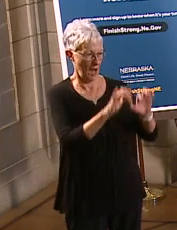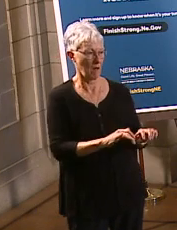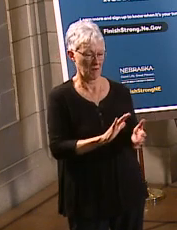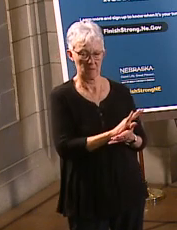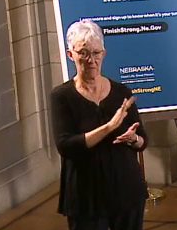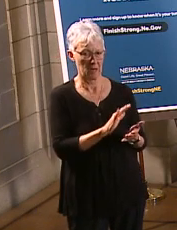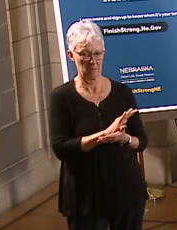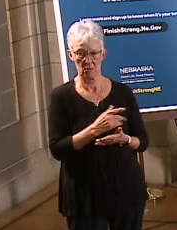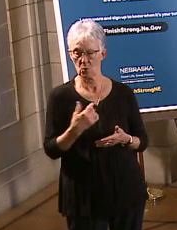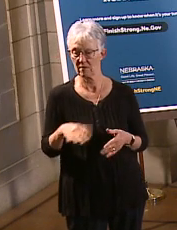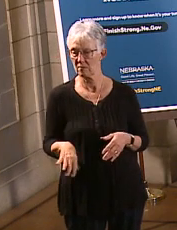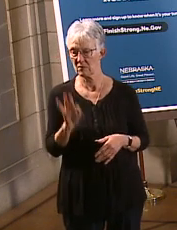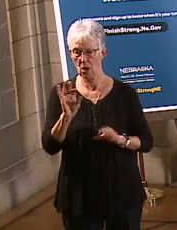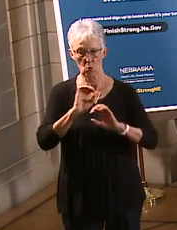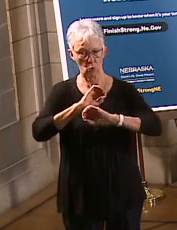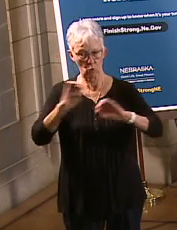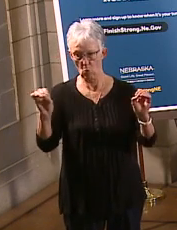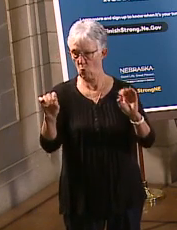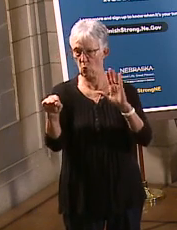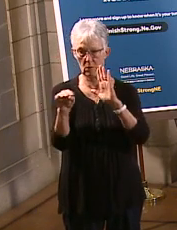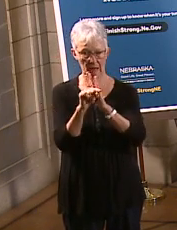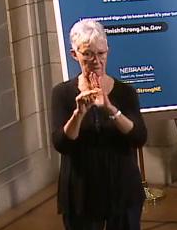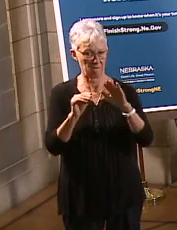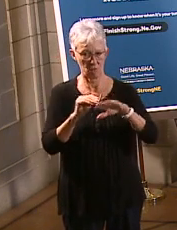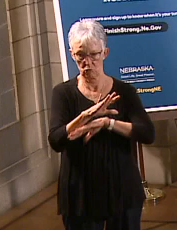impact on any of our vehicles. Thank you.